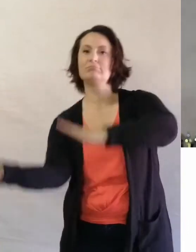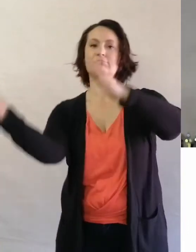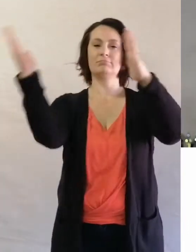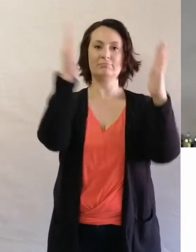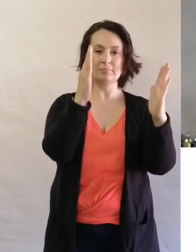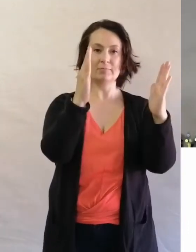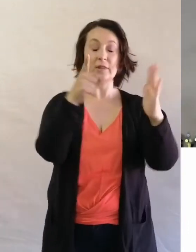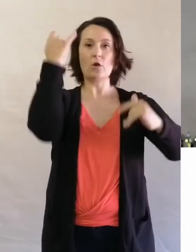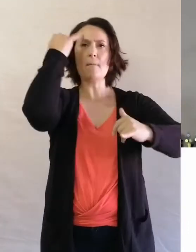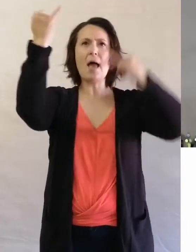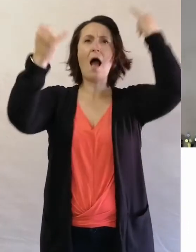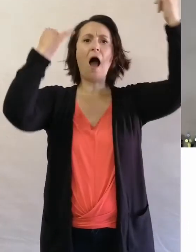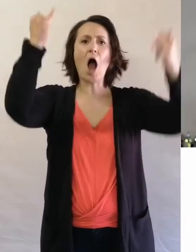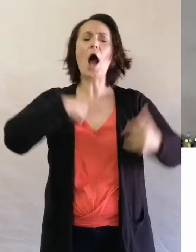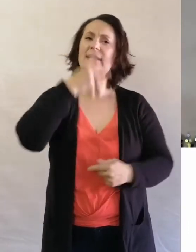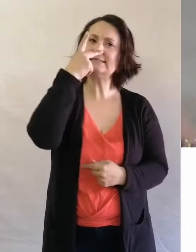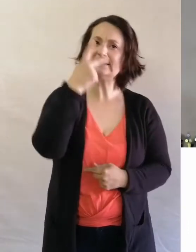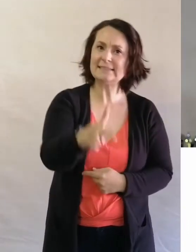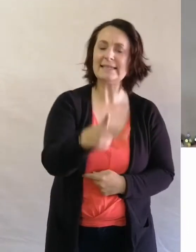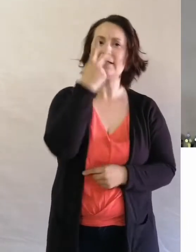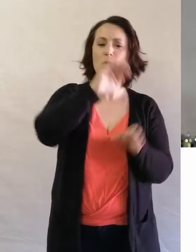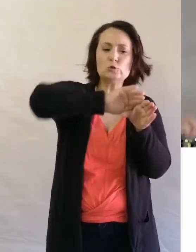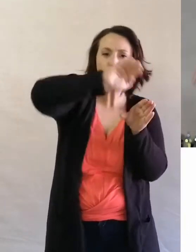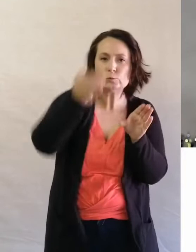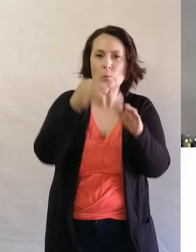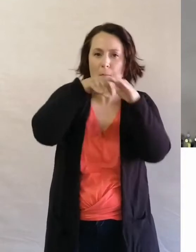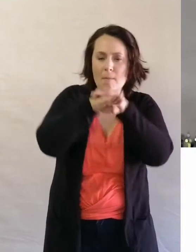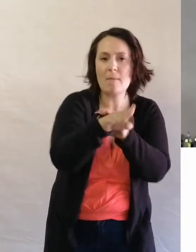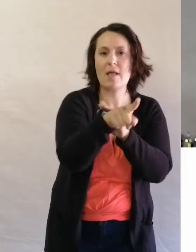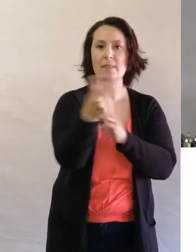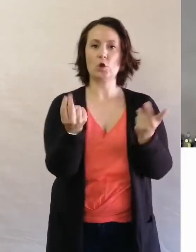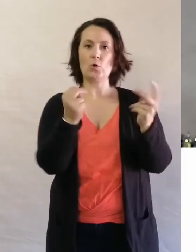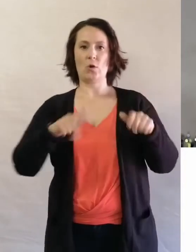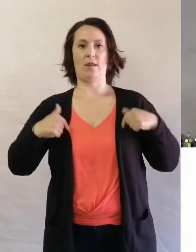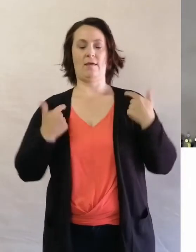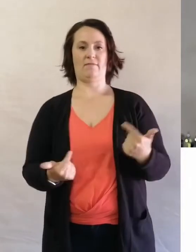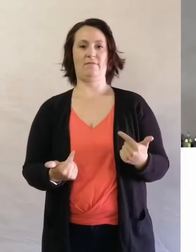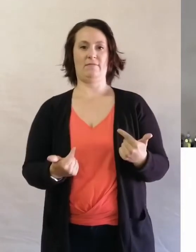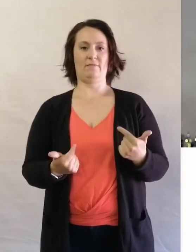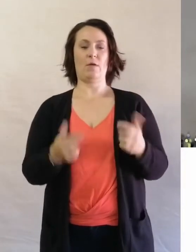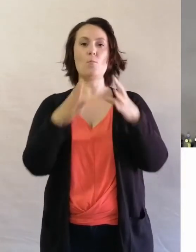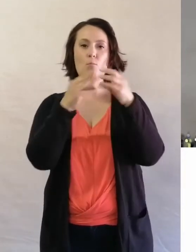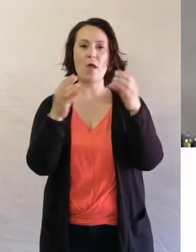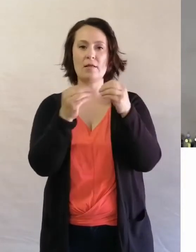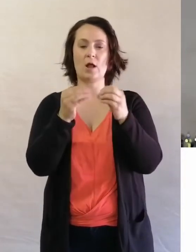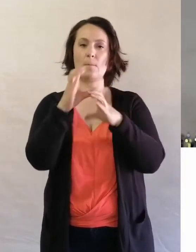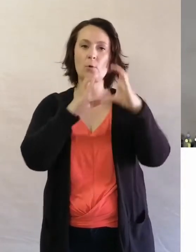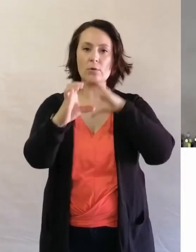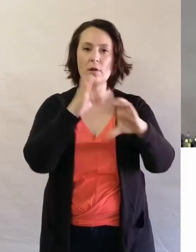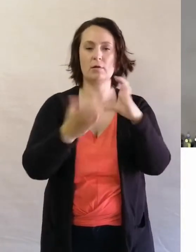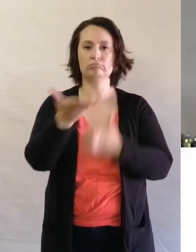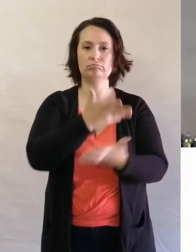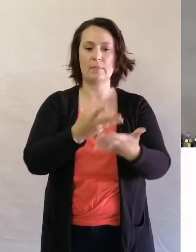it fires up your imagination. I see the tomb. I see the new life. Every time you break bread and the blood